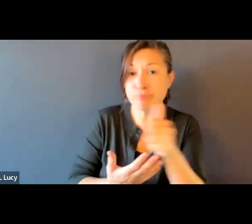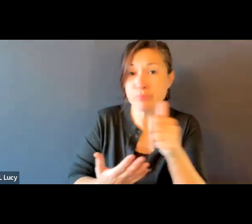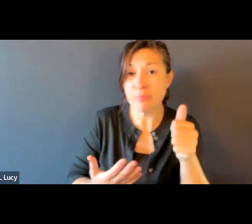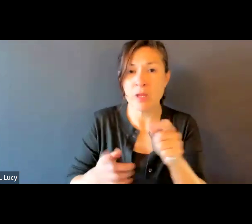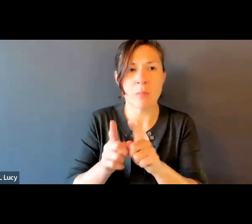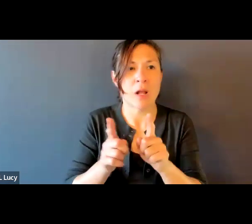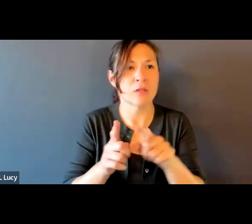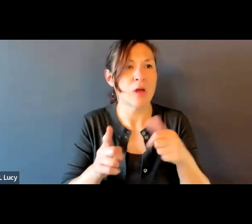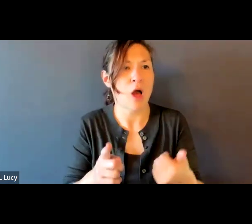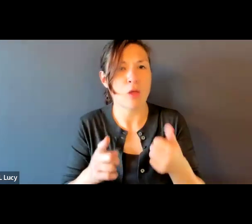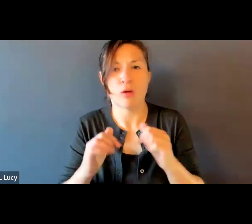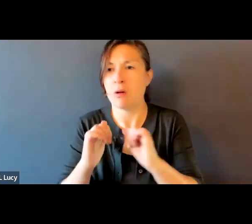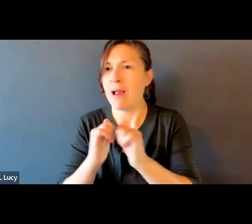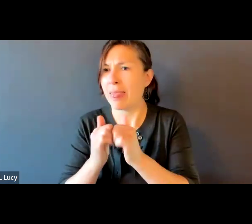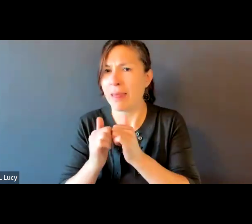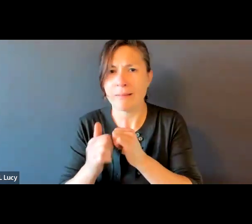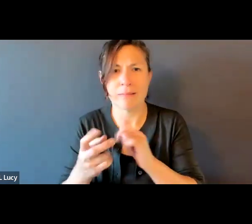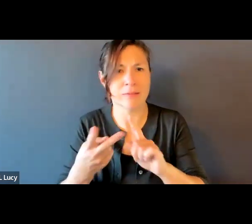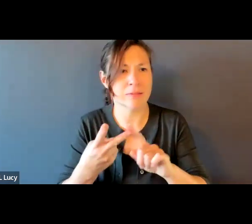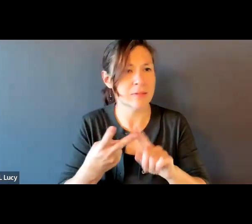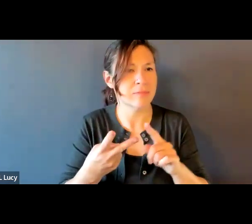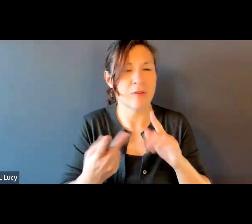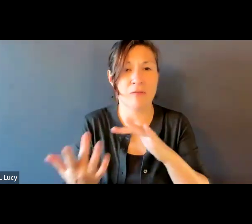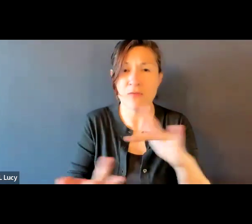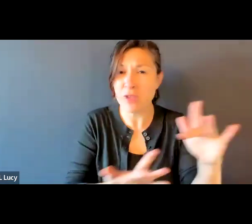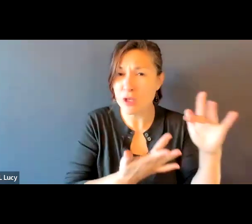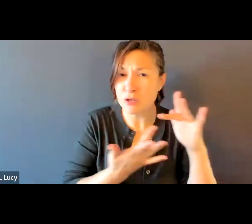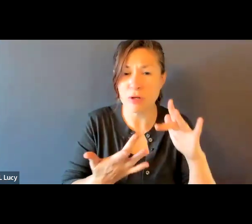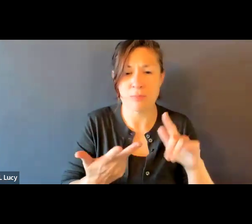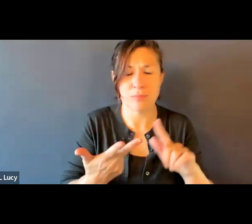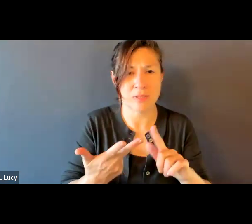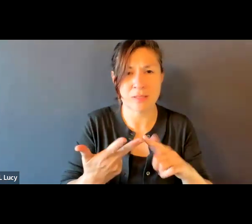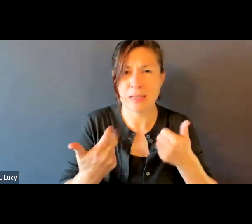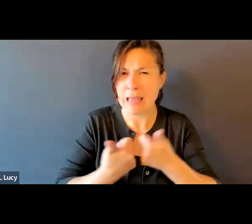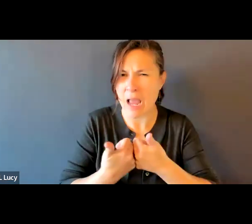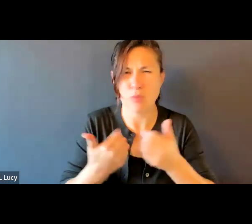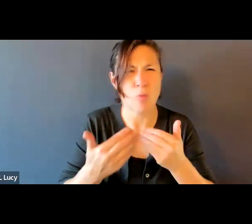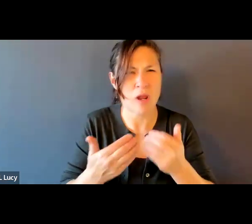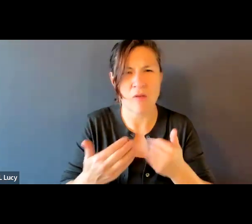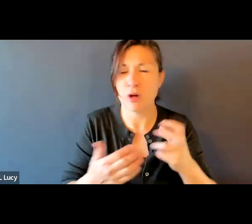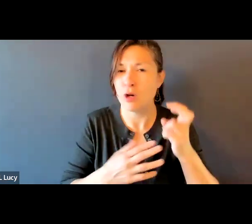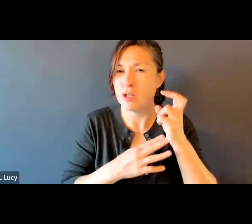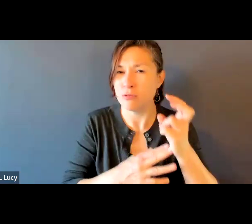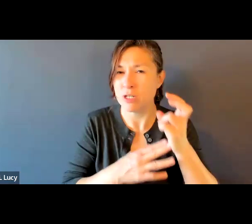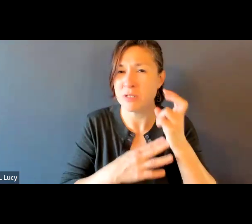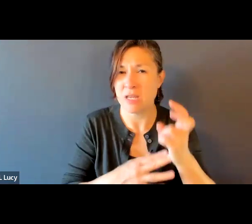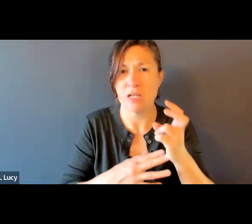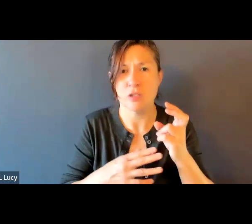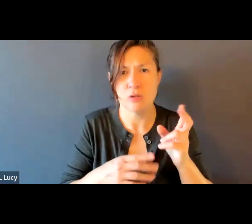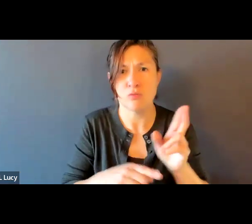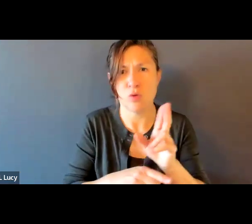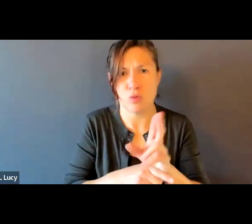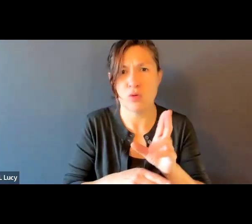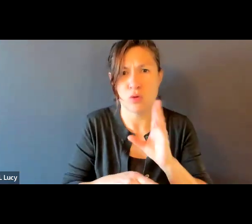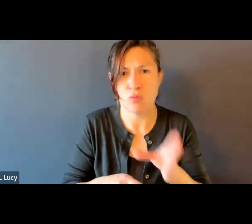trips, to to games, all those additional pieces as well, where transportation is a critical piece. I think that